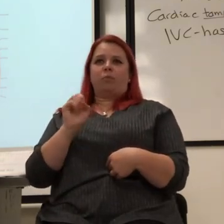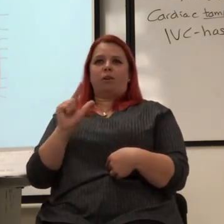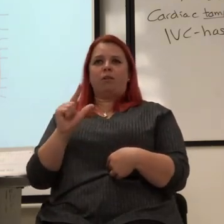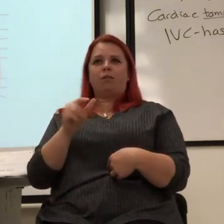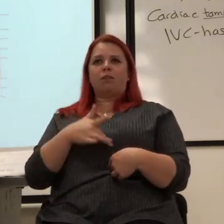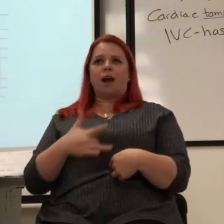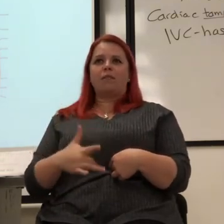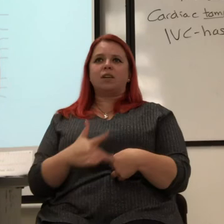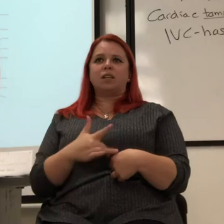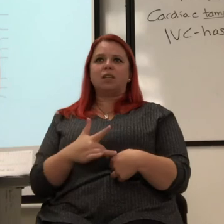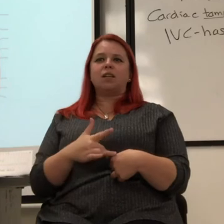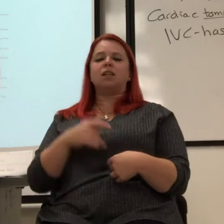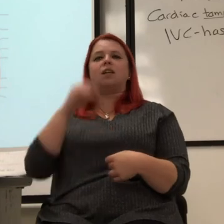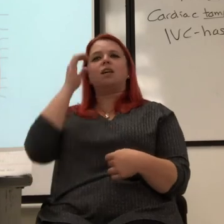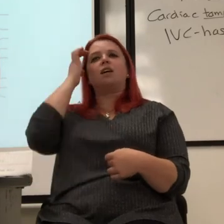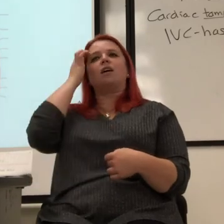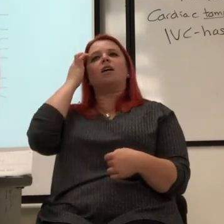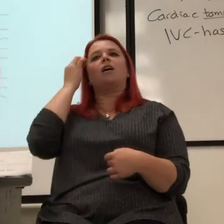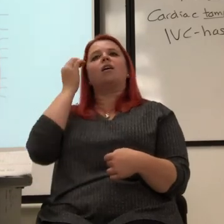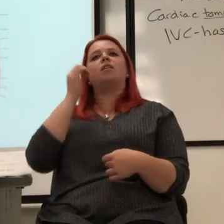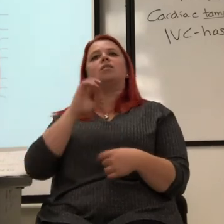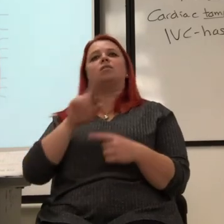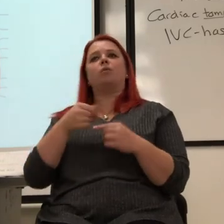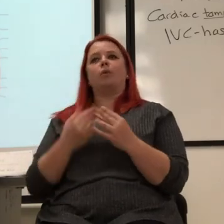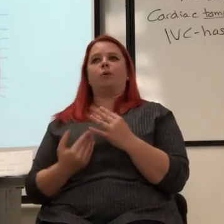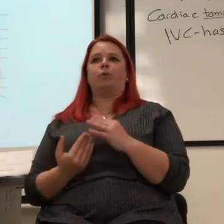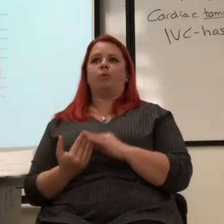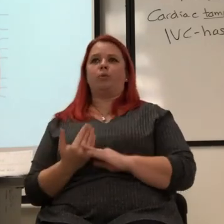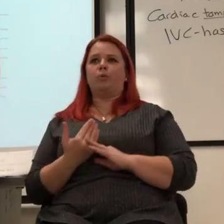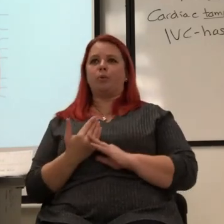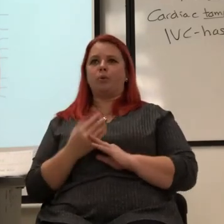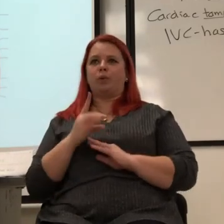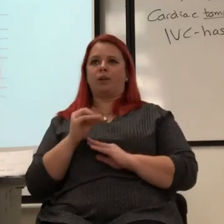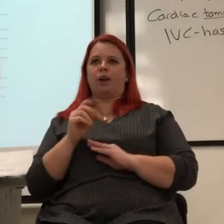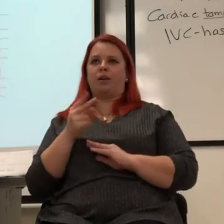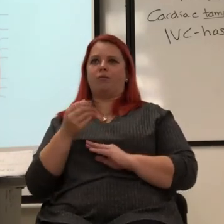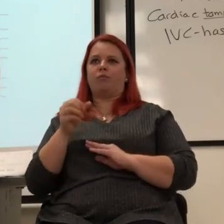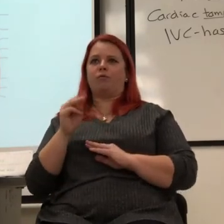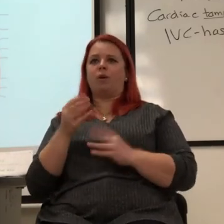the right atrium. You can't see it.